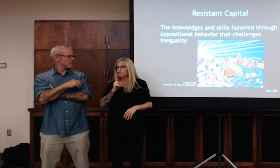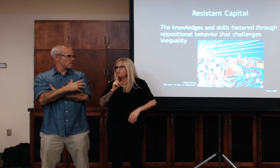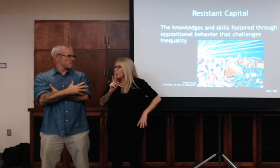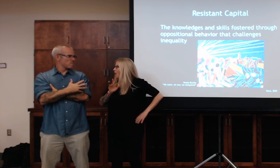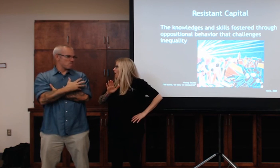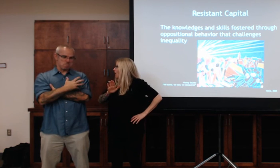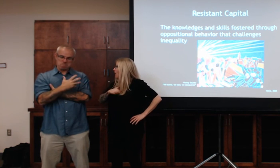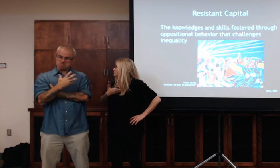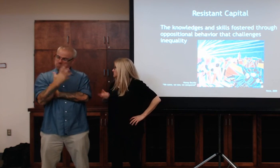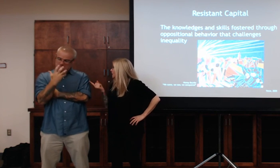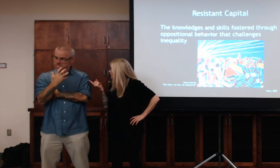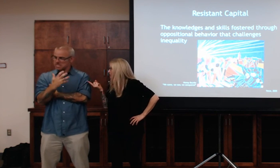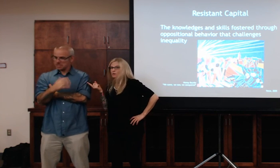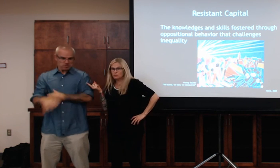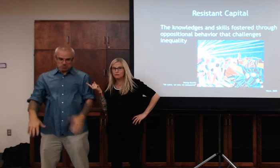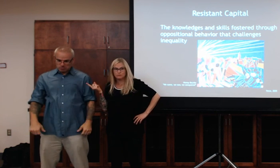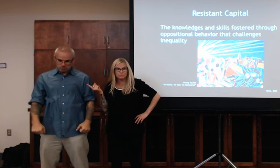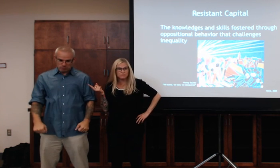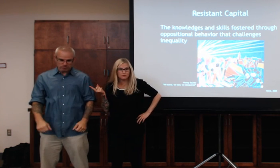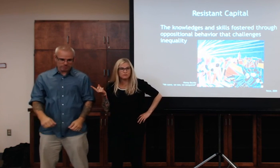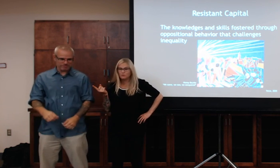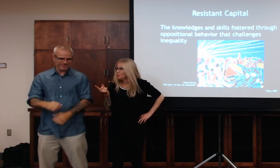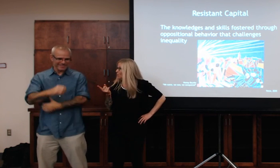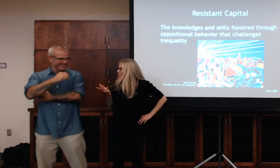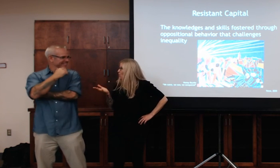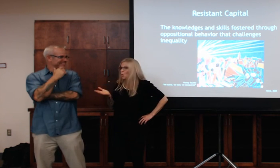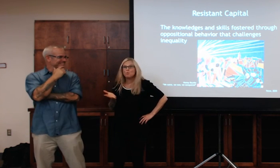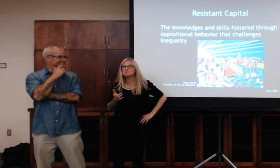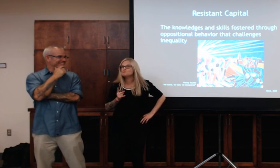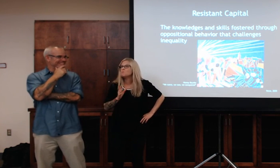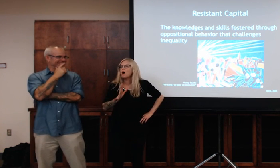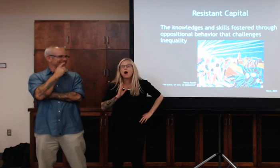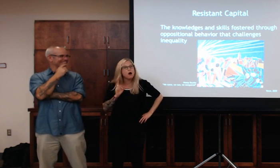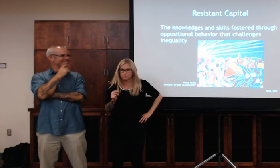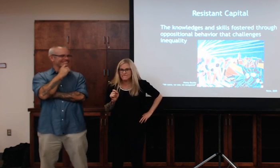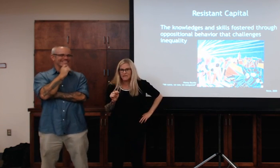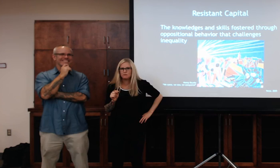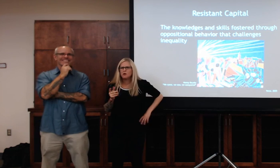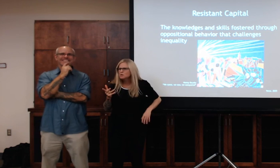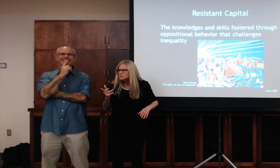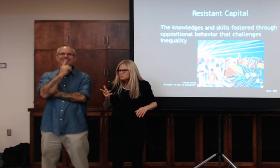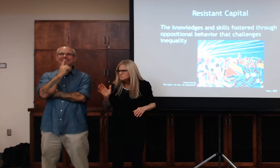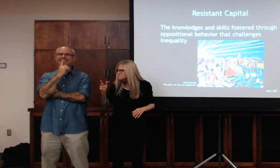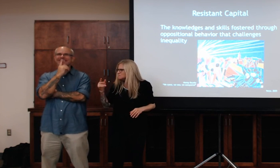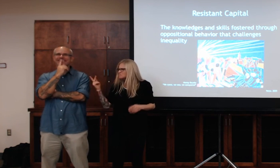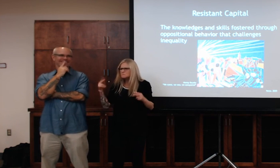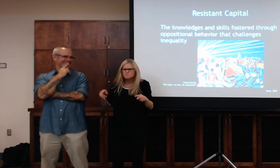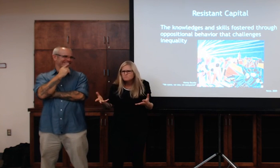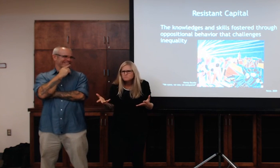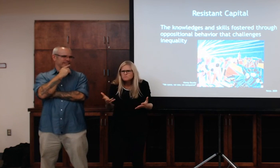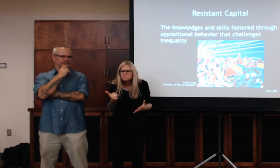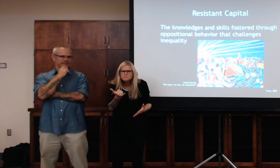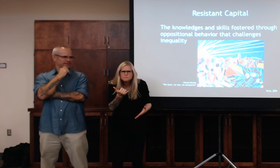She looked upset. Pissed. She was mad. Oh, she was upset. So we looked at her and